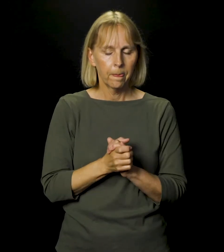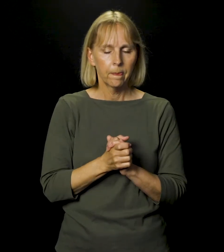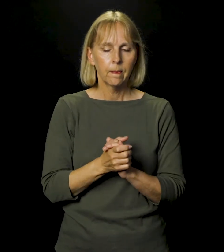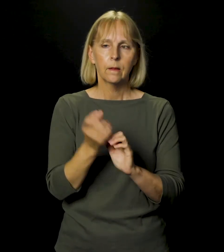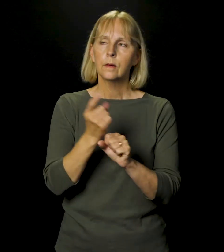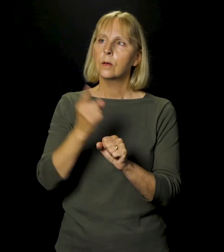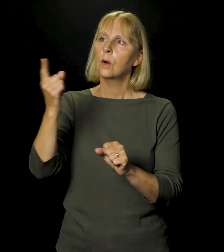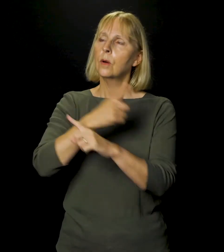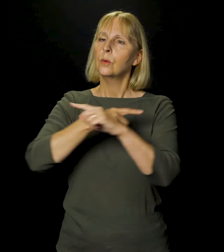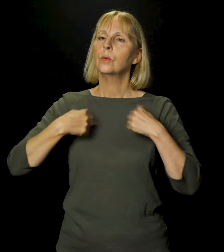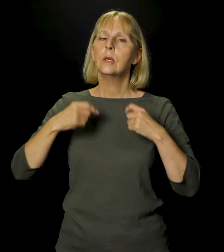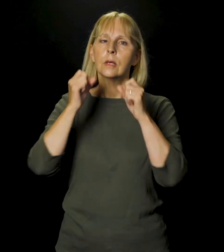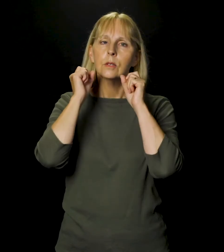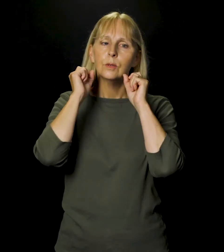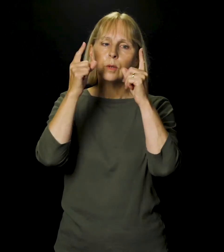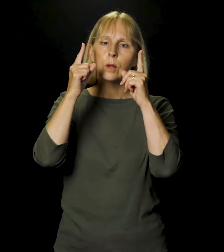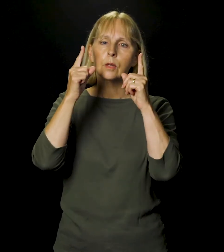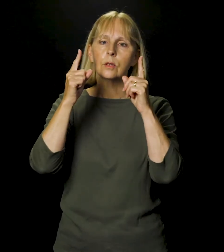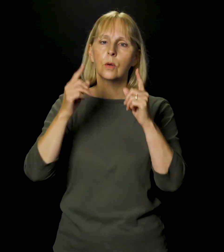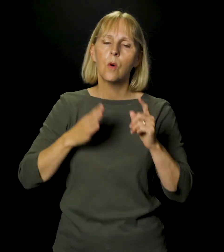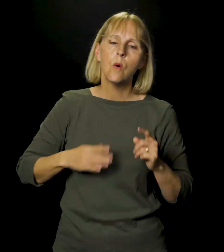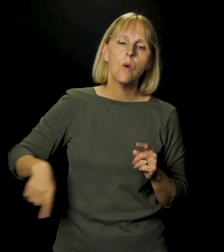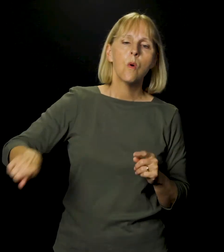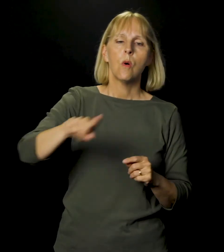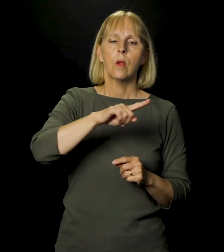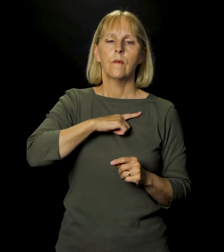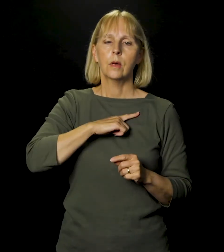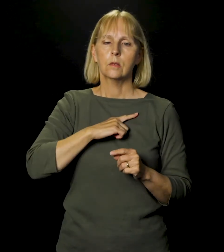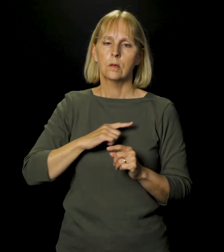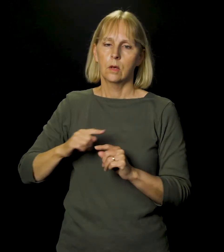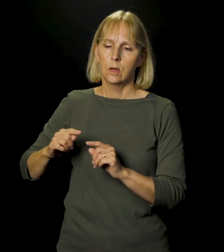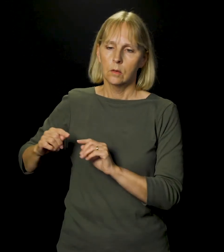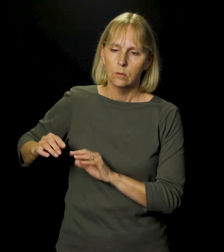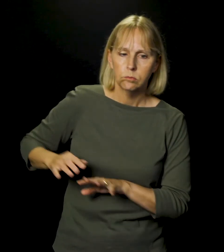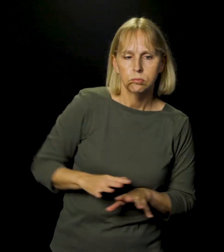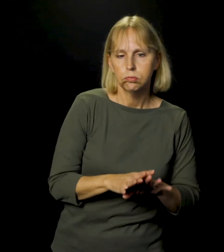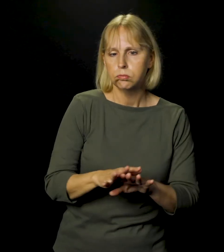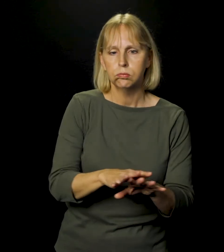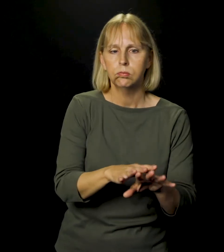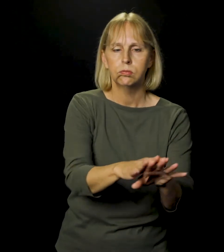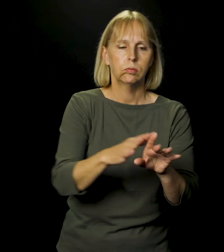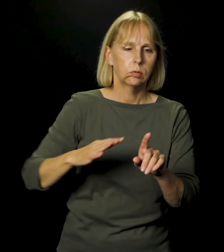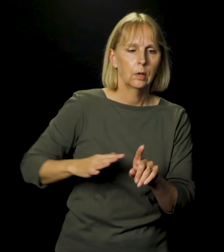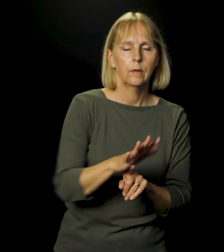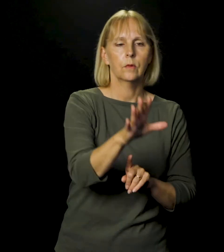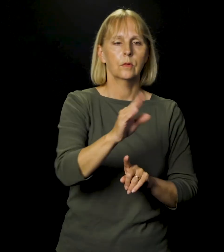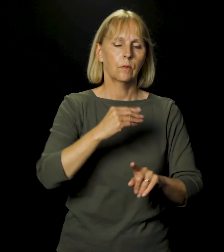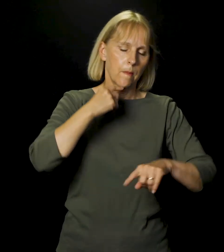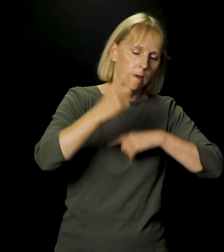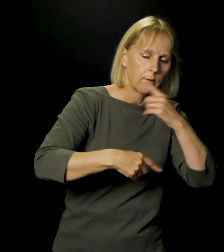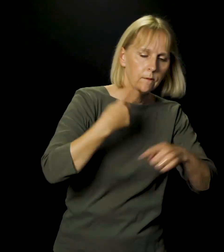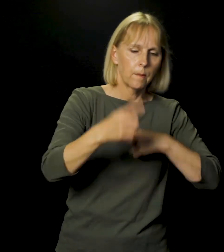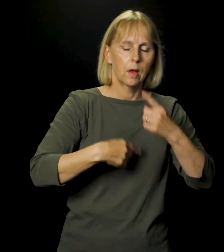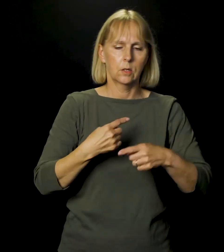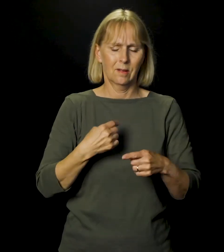God, we acknowledge today that we've all been swept away by a flood of information. We've given more energy and more of us to